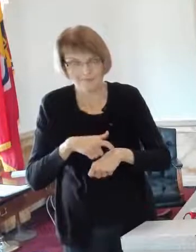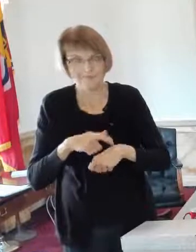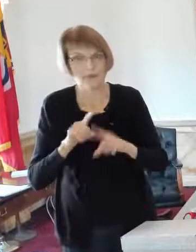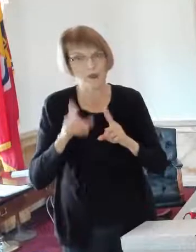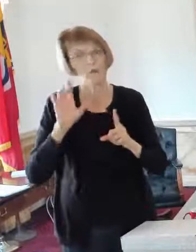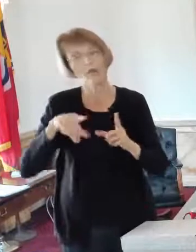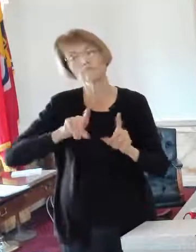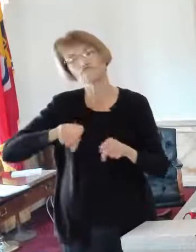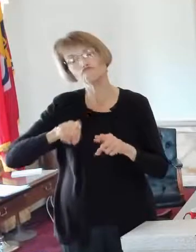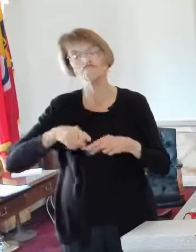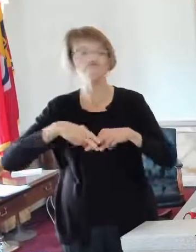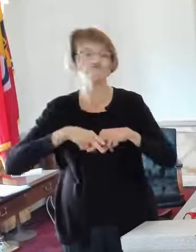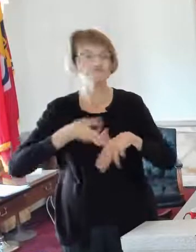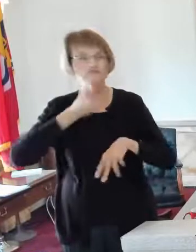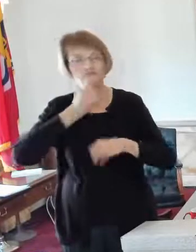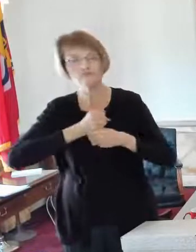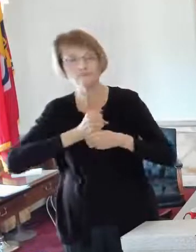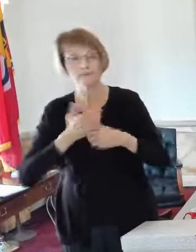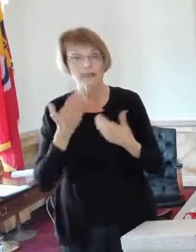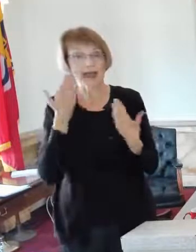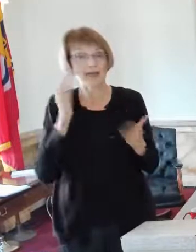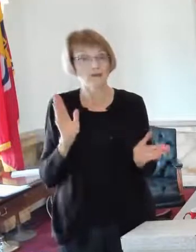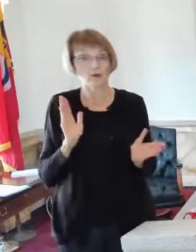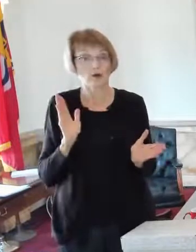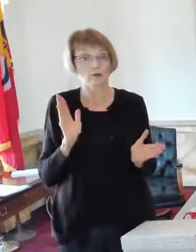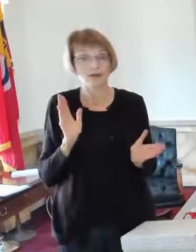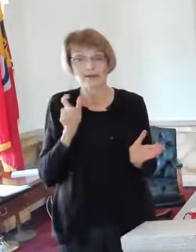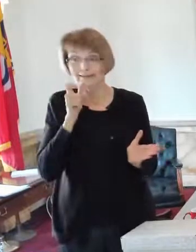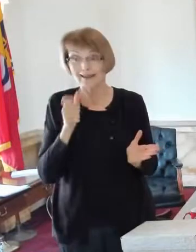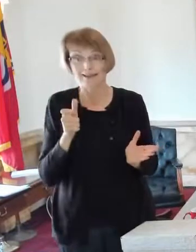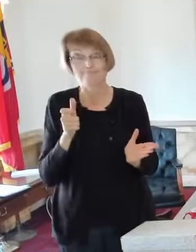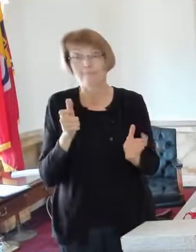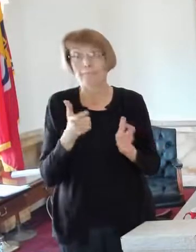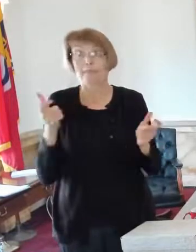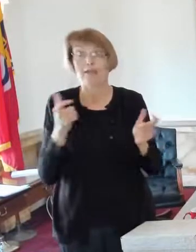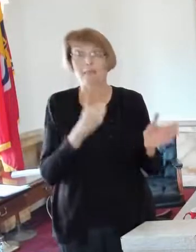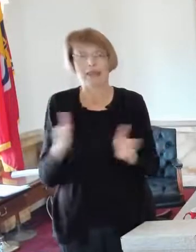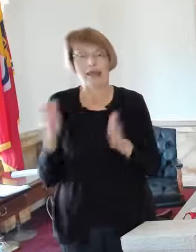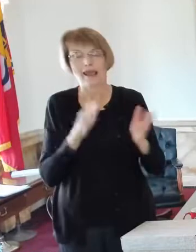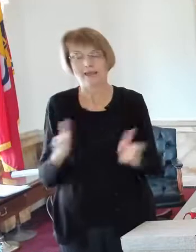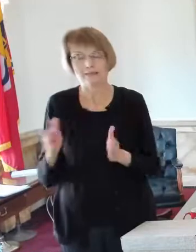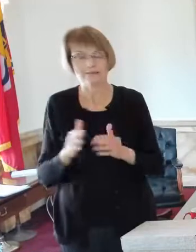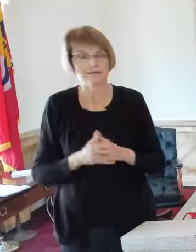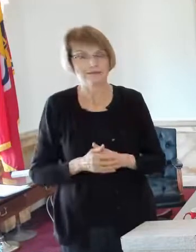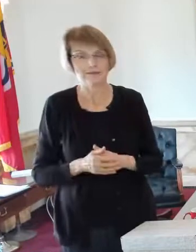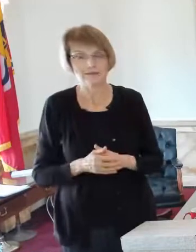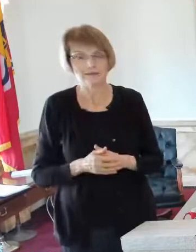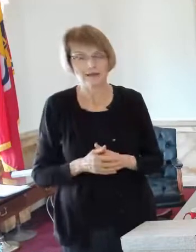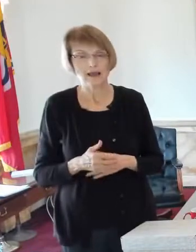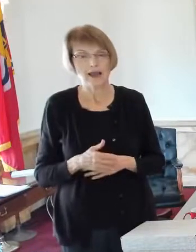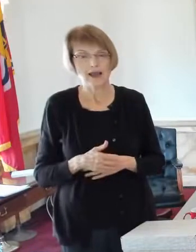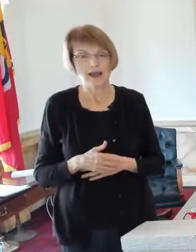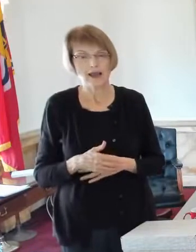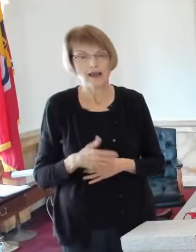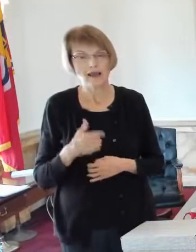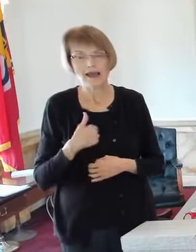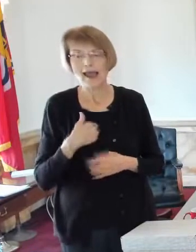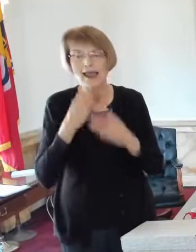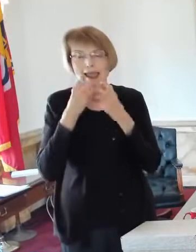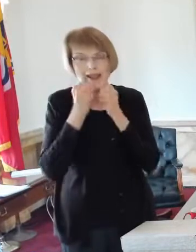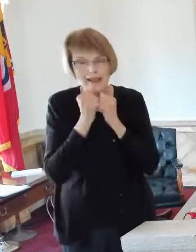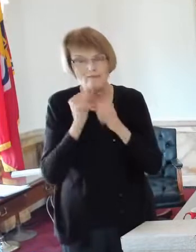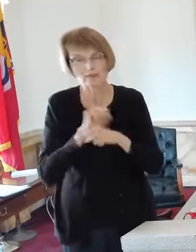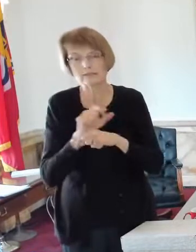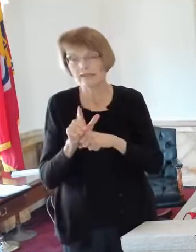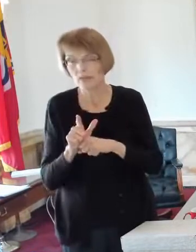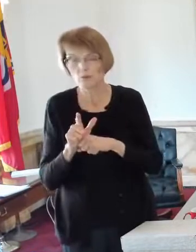and so I don't know. I don't have big plans. I do plan to, I care deeply about St.